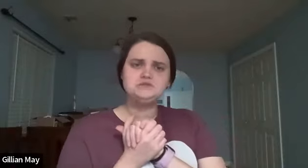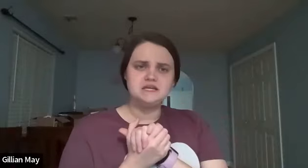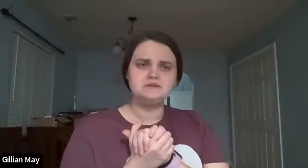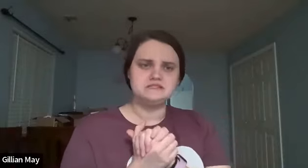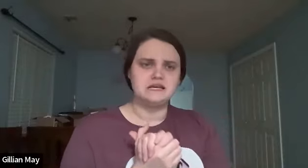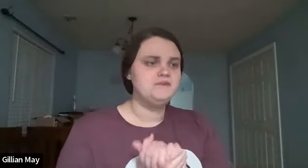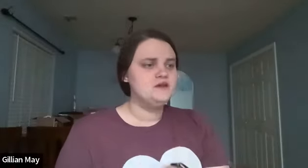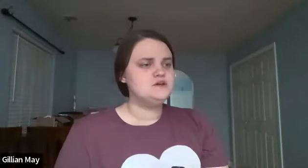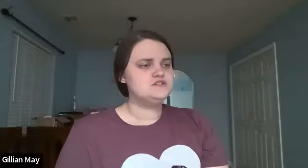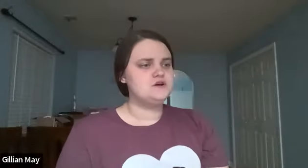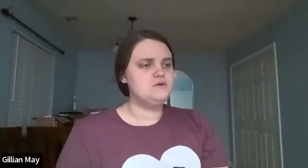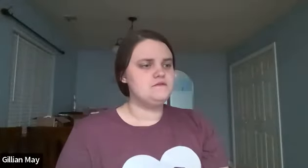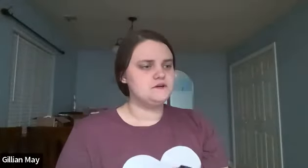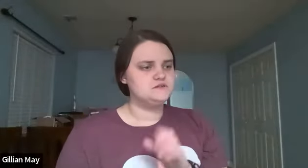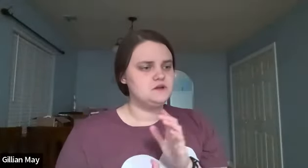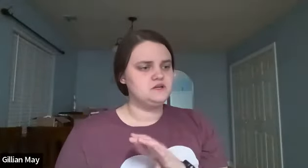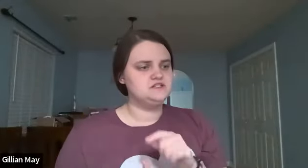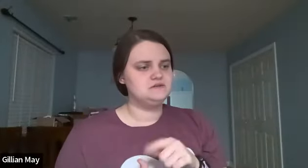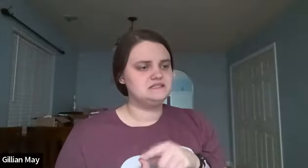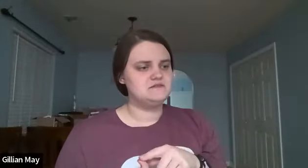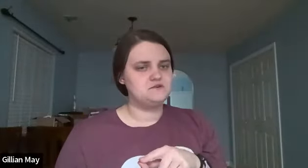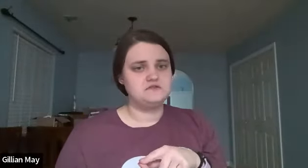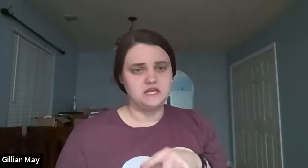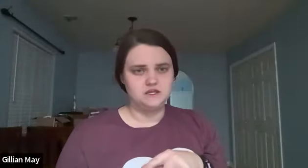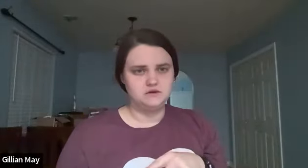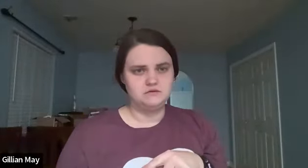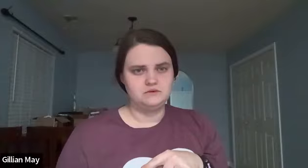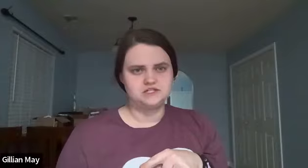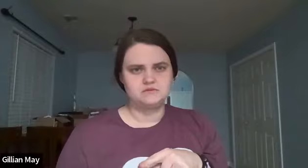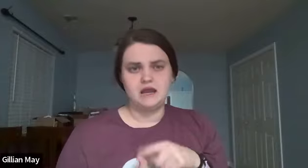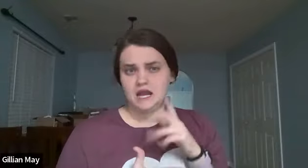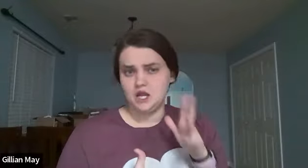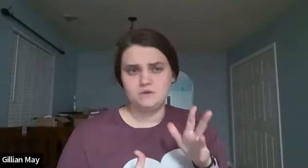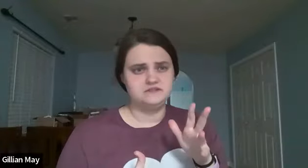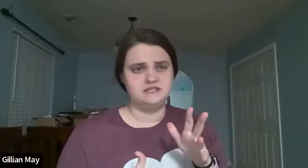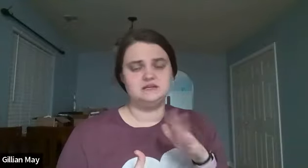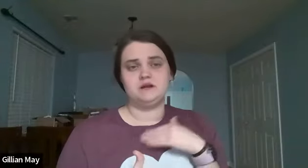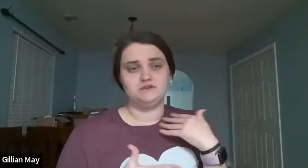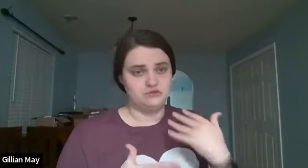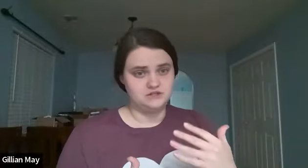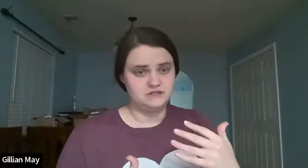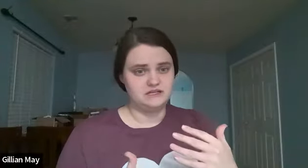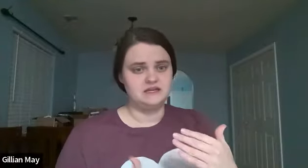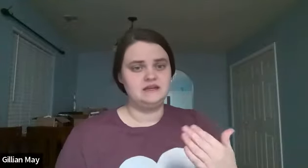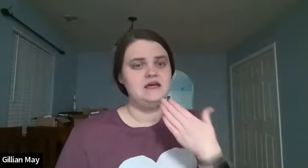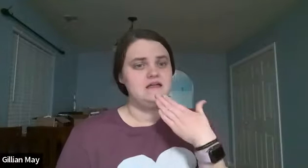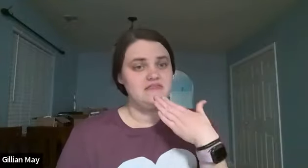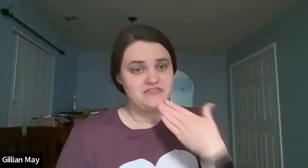be able to say. So the first one I'm going to do is the sign for thank you, which I know we've seen it, but I'm going to redo it again.